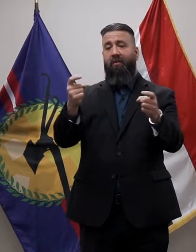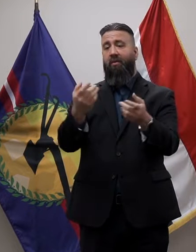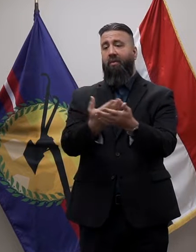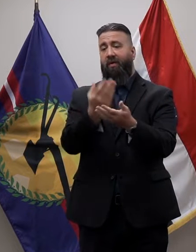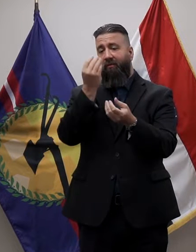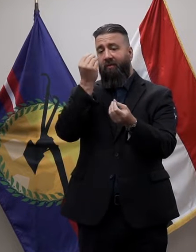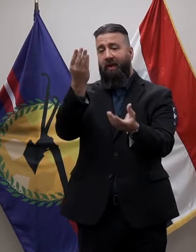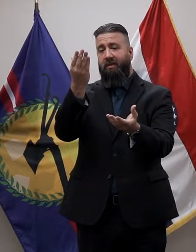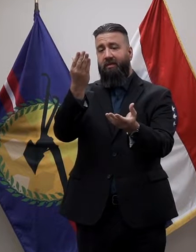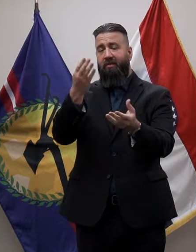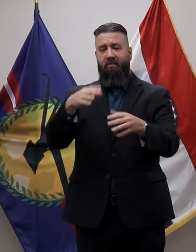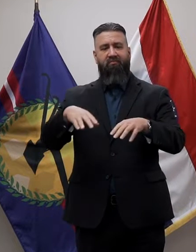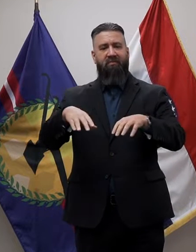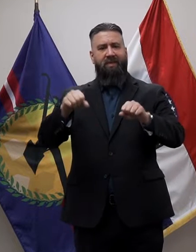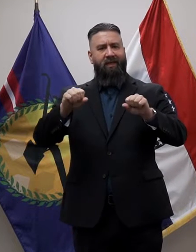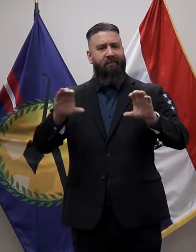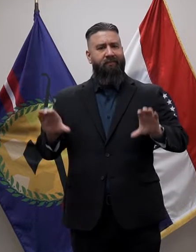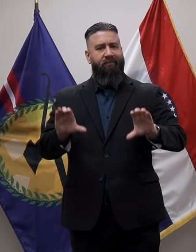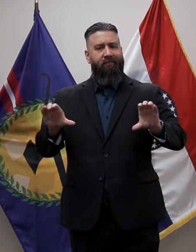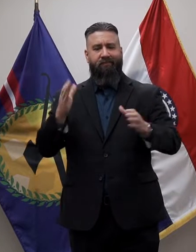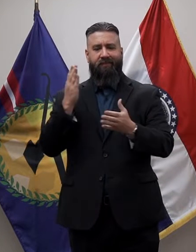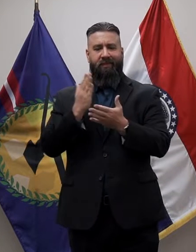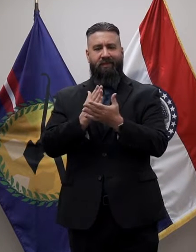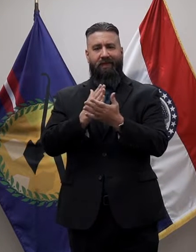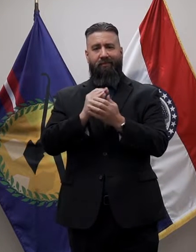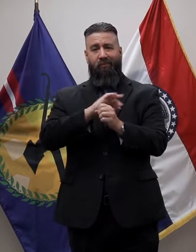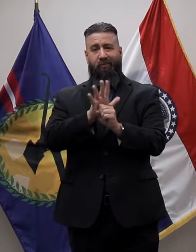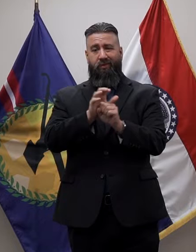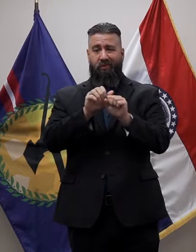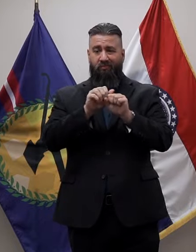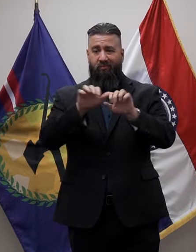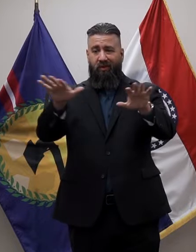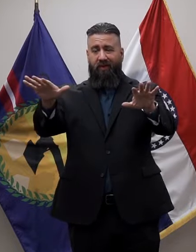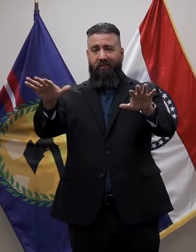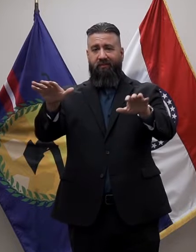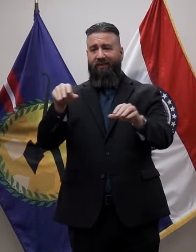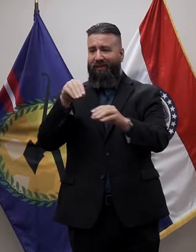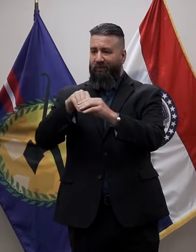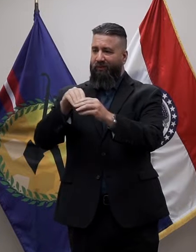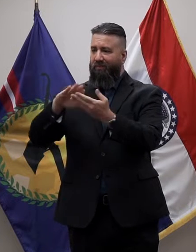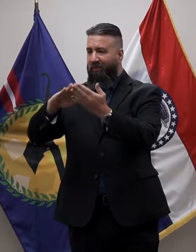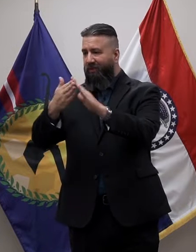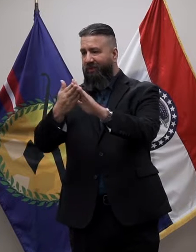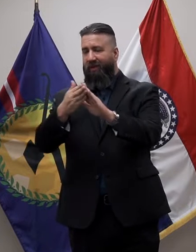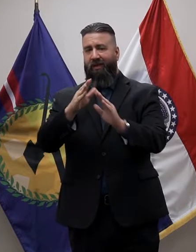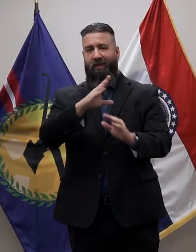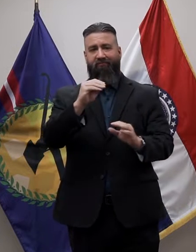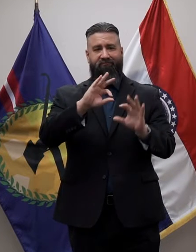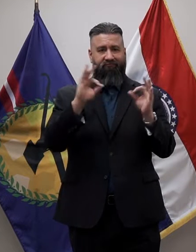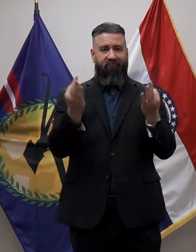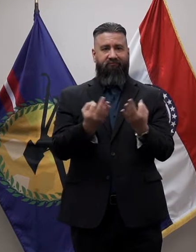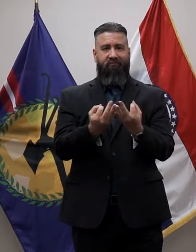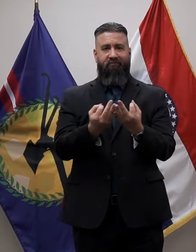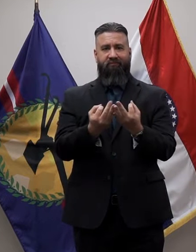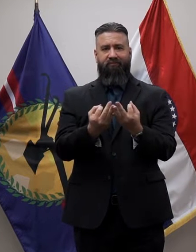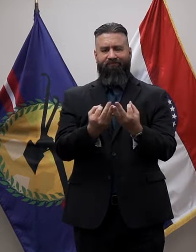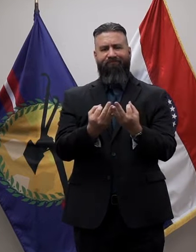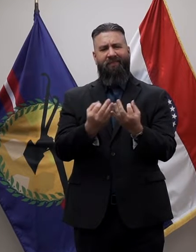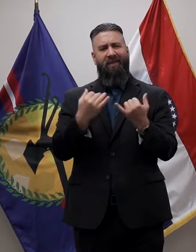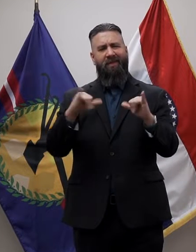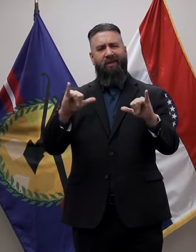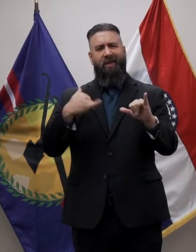action to stop the transmission of disease to your loved ones and to the community. But there are still questions around